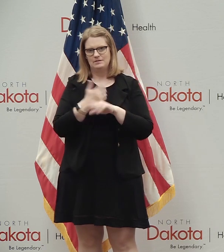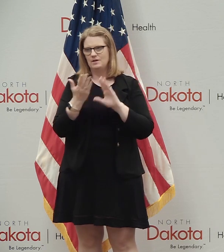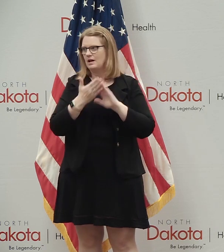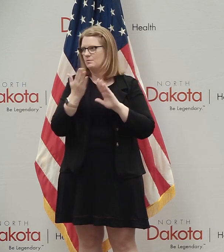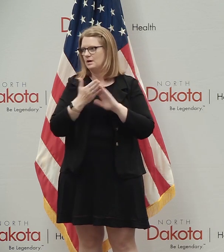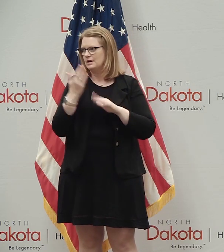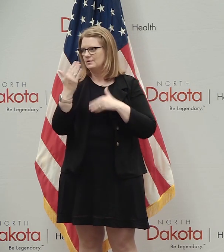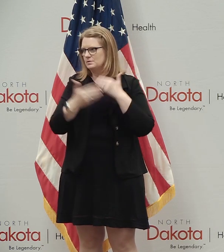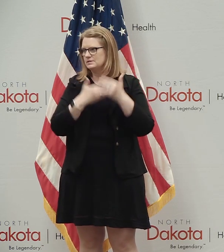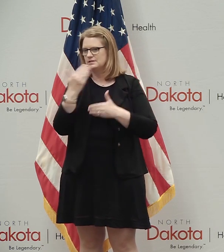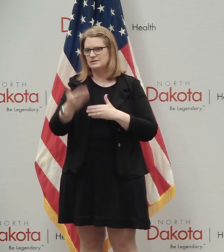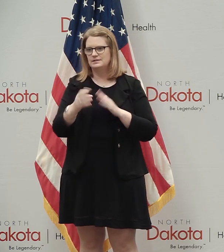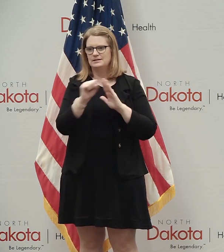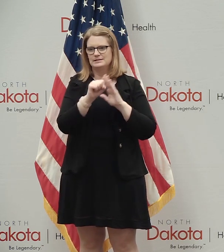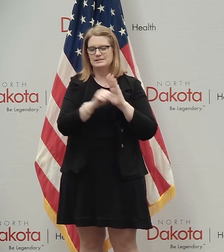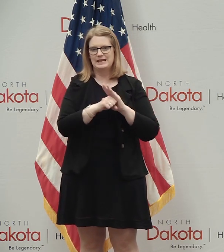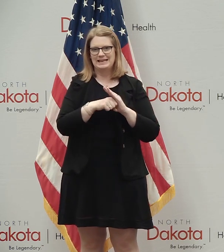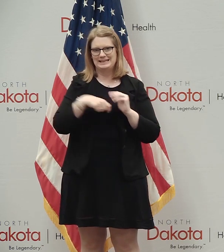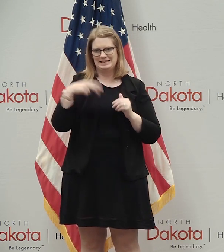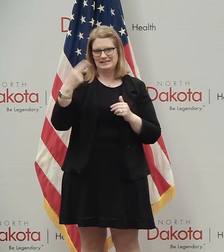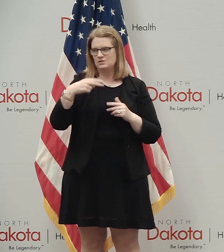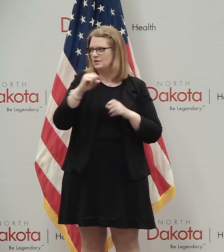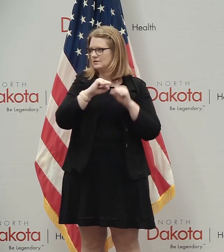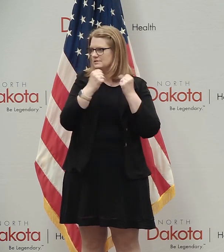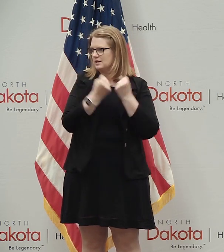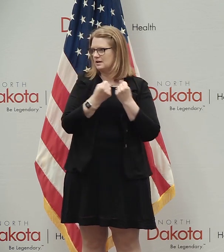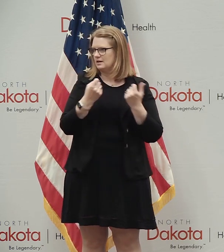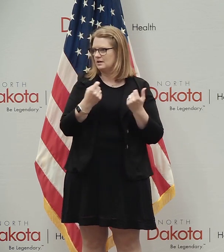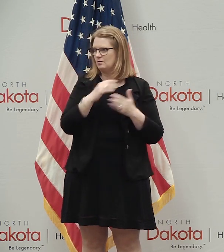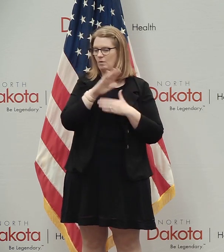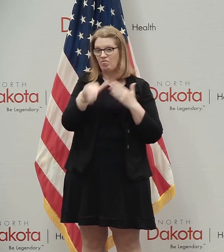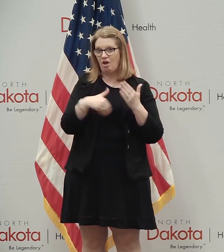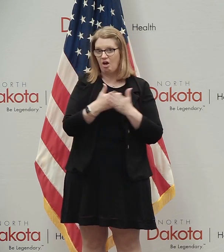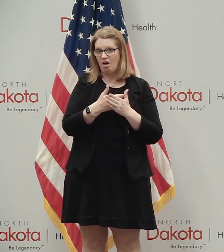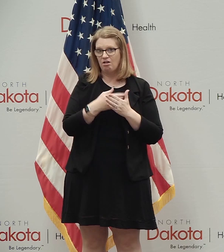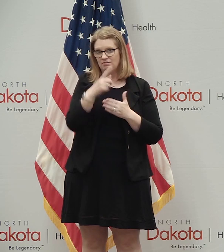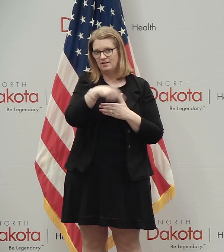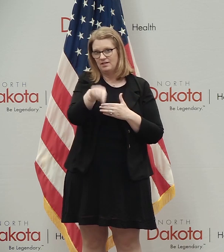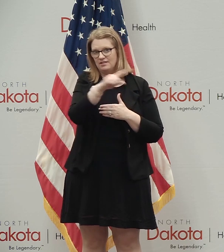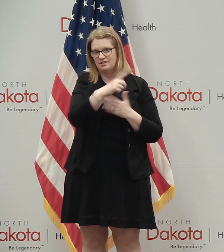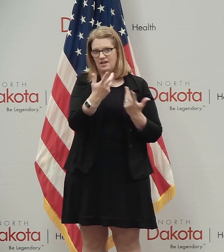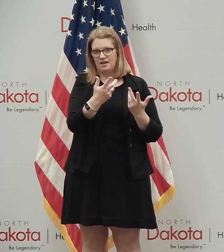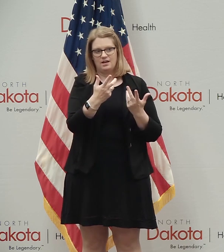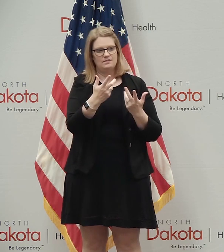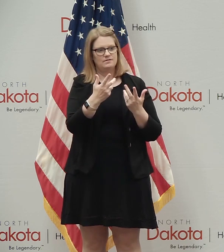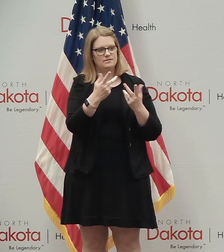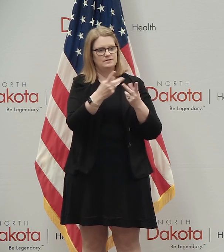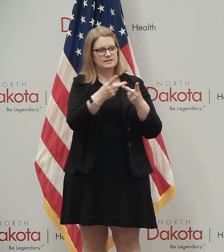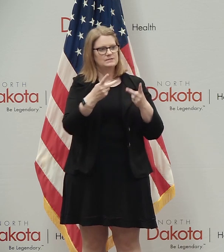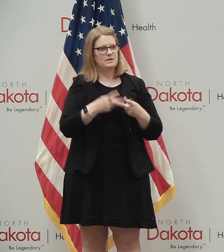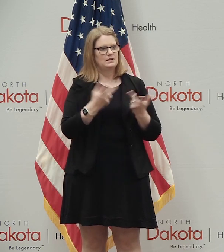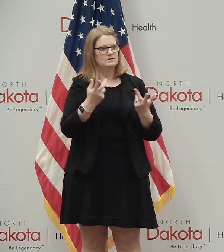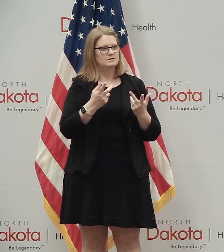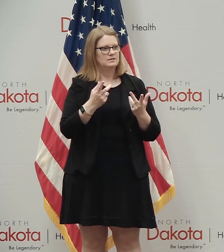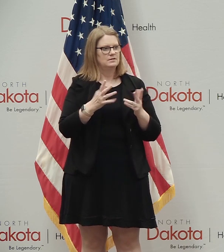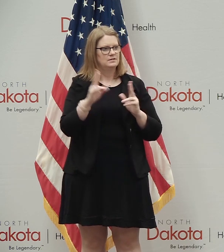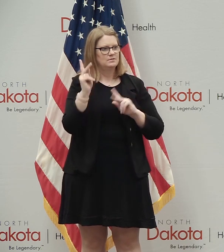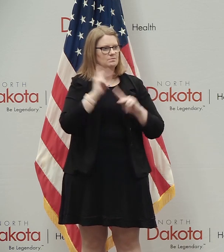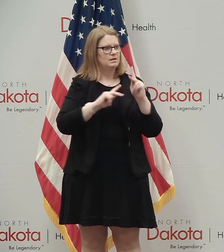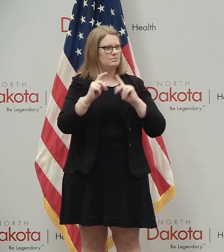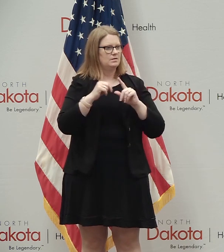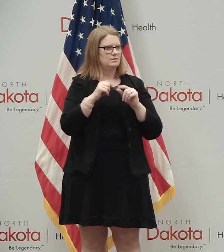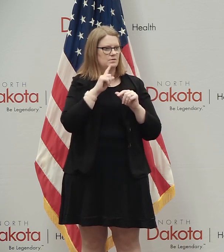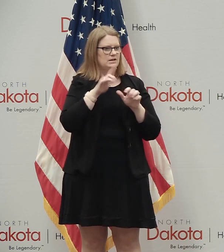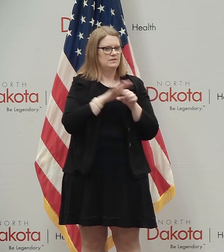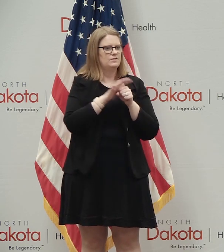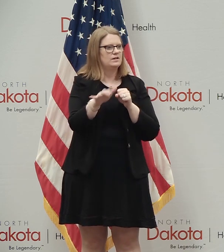the State Historic Society is in a position to, with all the space they've got, is in a very different situation than where we've got people packed elbow to